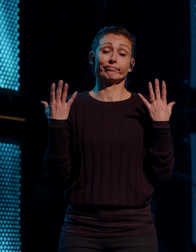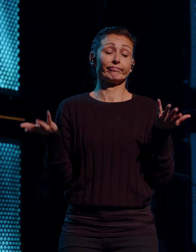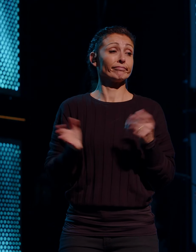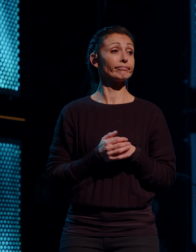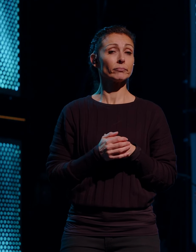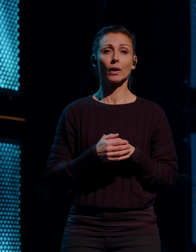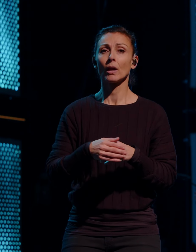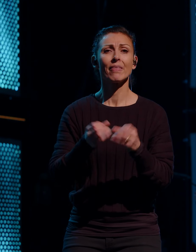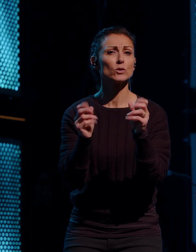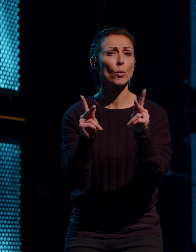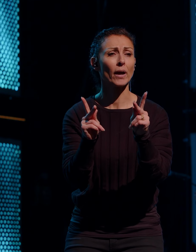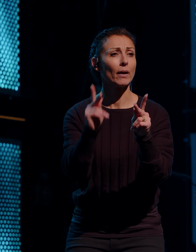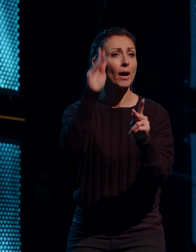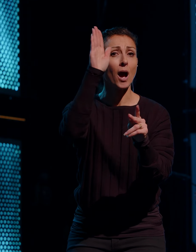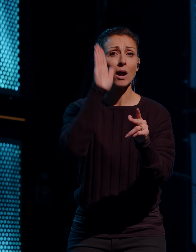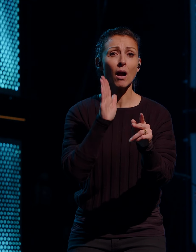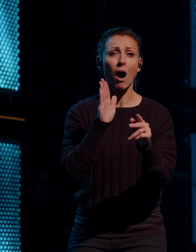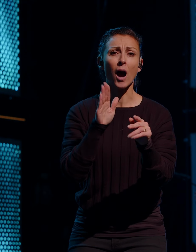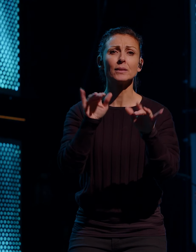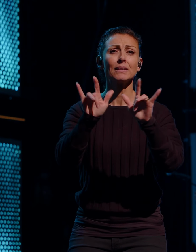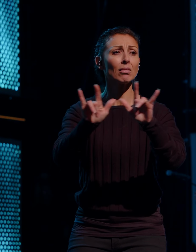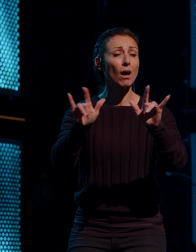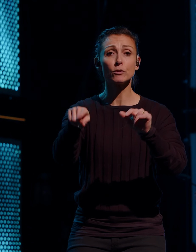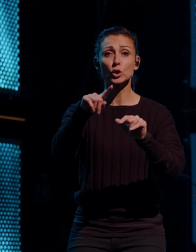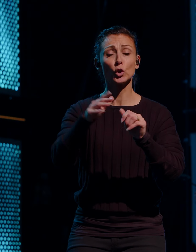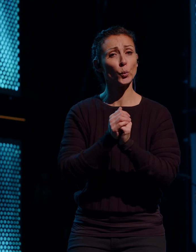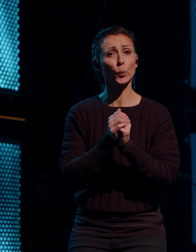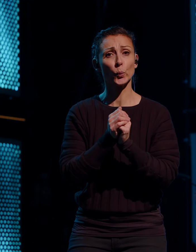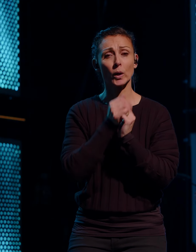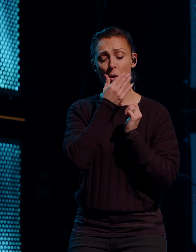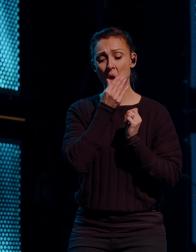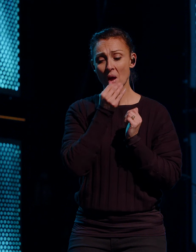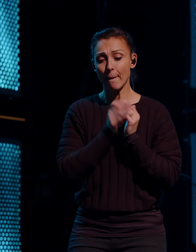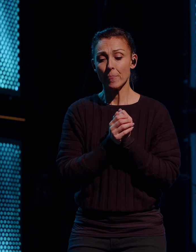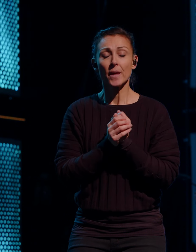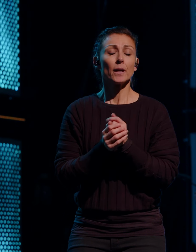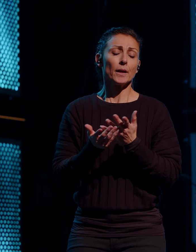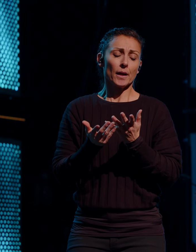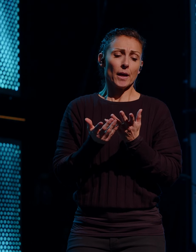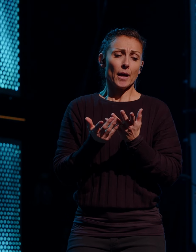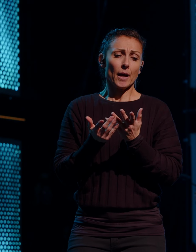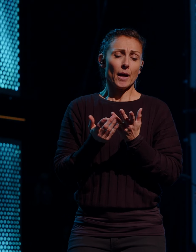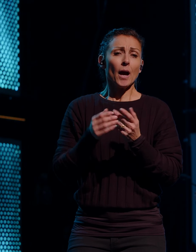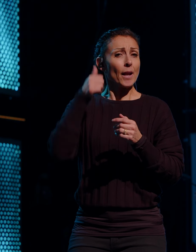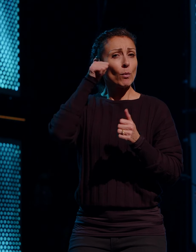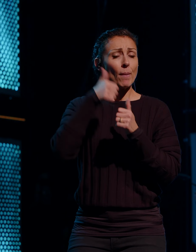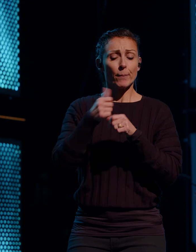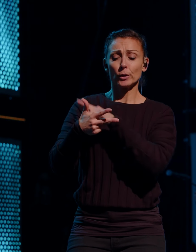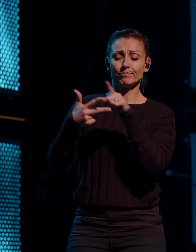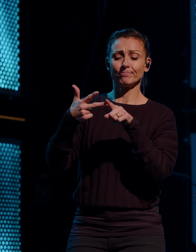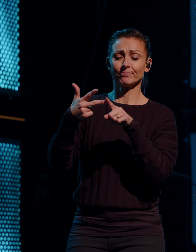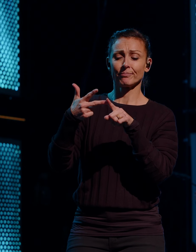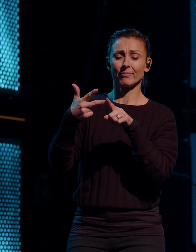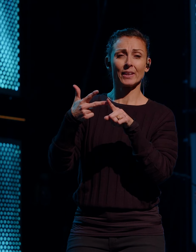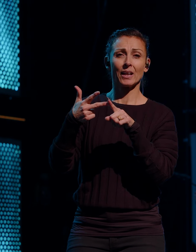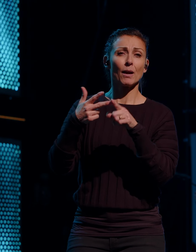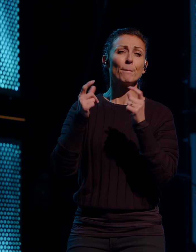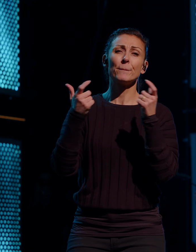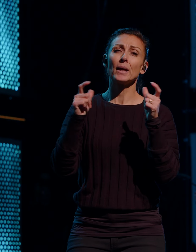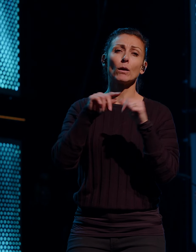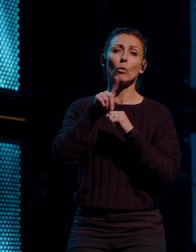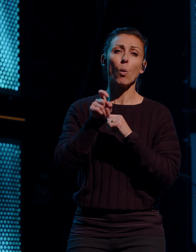if you want to give your life to Jesus? I mean, that softball-sized question that the jailer said, what must I do to be saved? Believe in the Lord